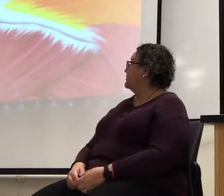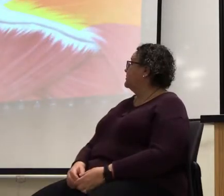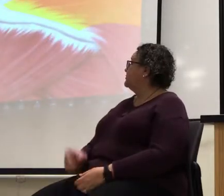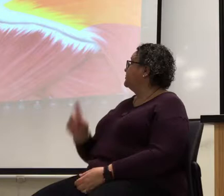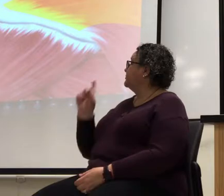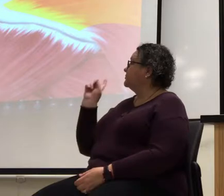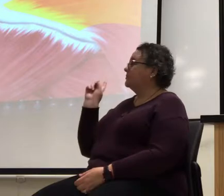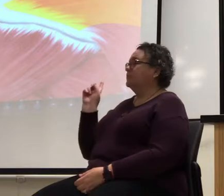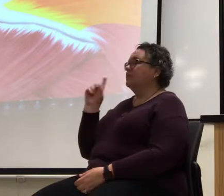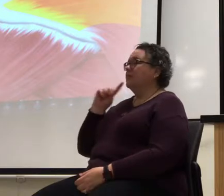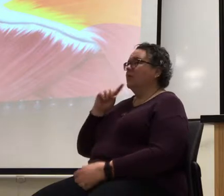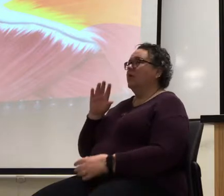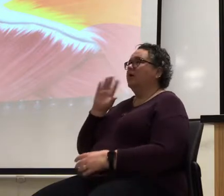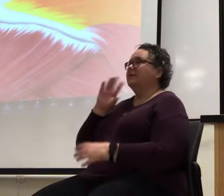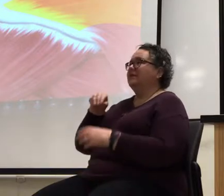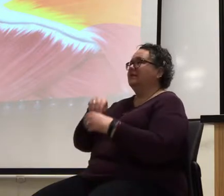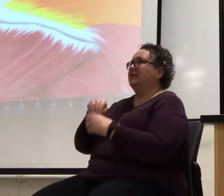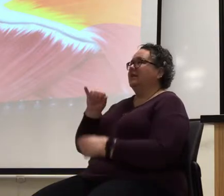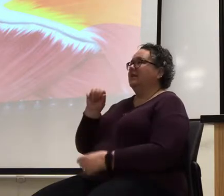this is where it's inserting.